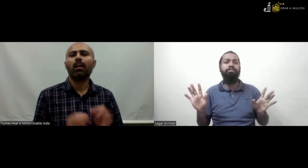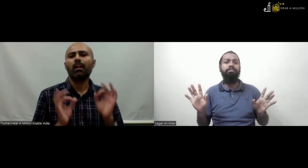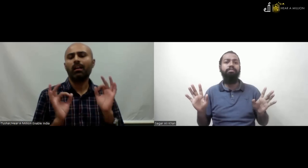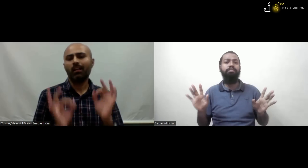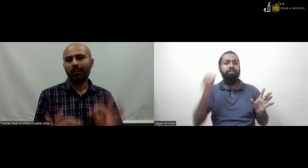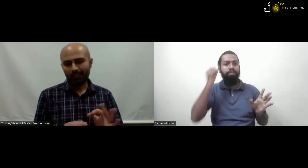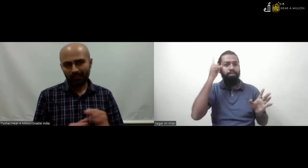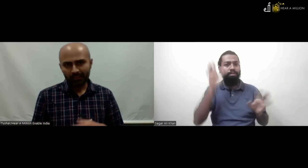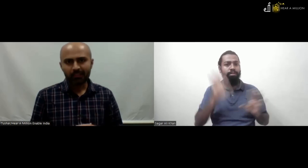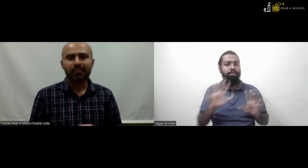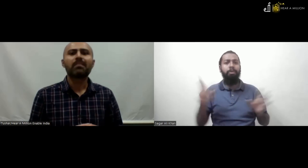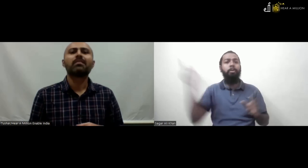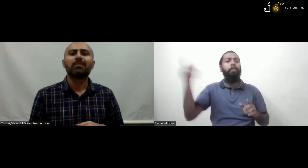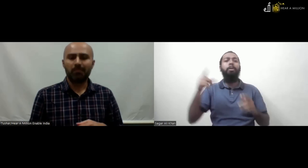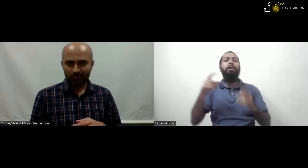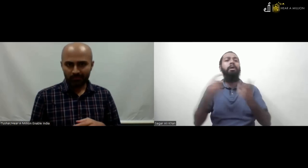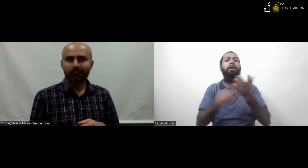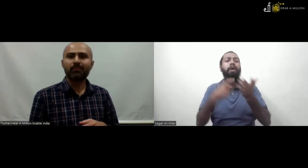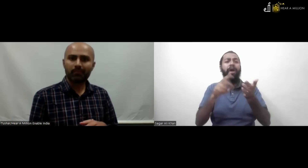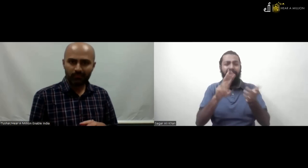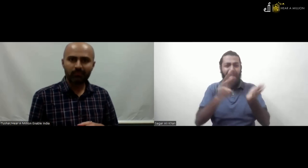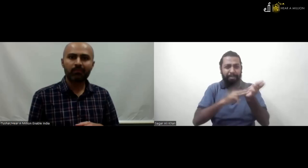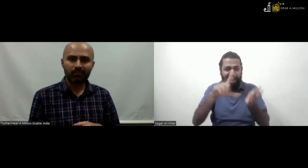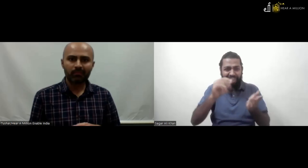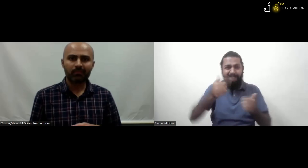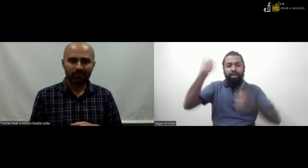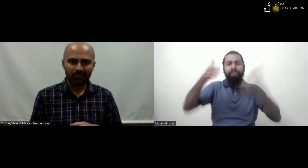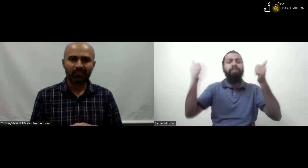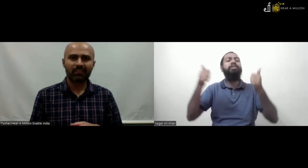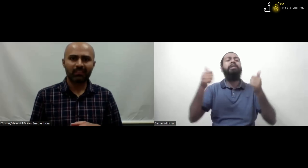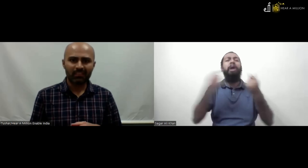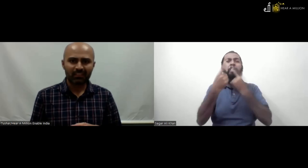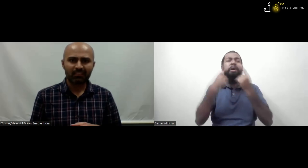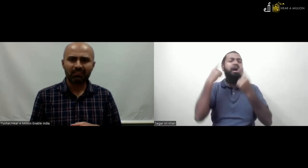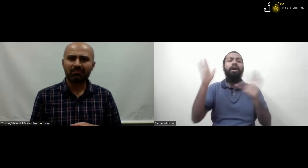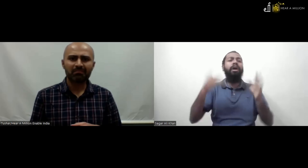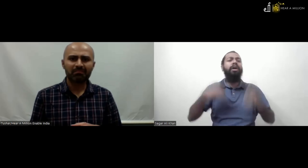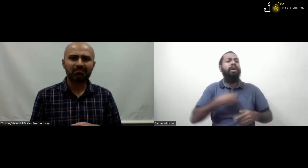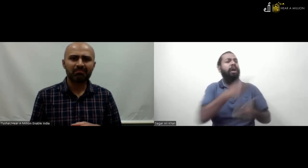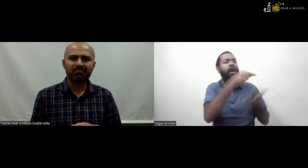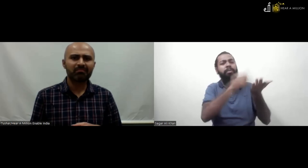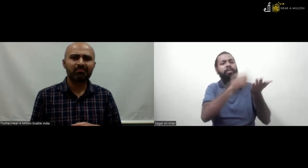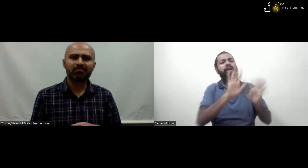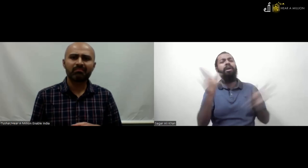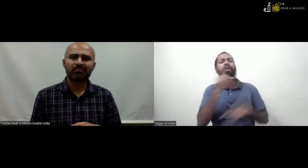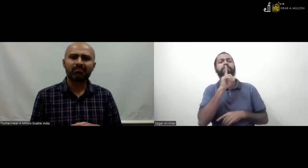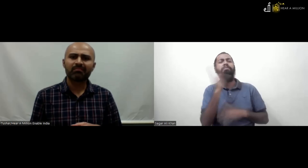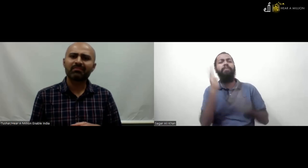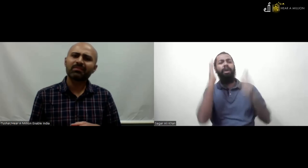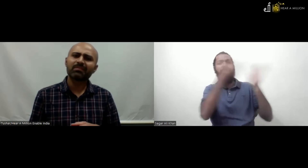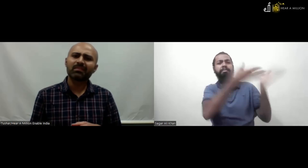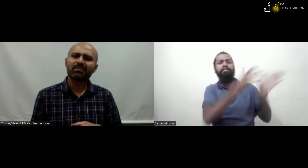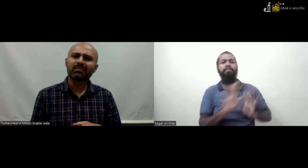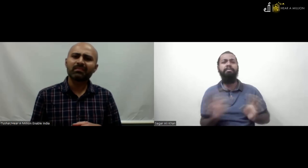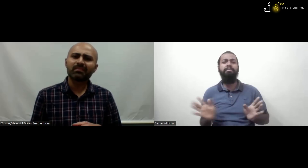So after the approval, that friend of mine, when the medical certification, when he wrote all those rules, I think there were no issues after